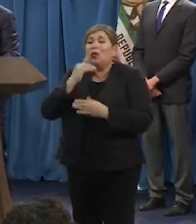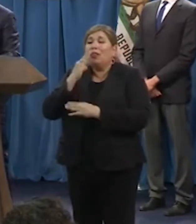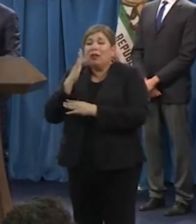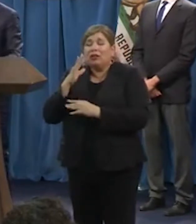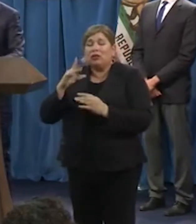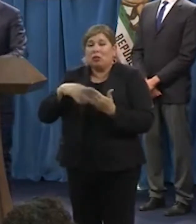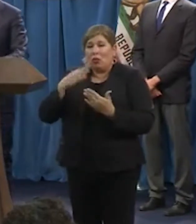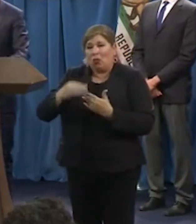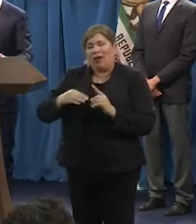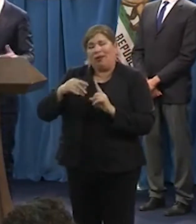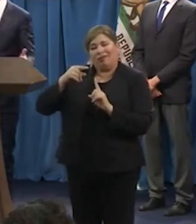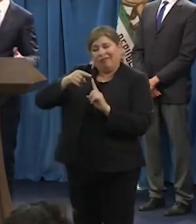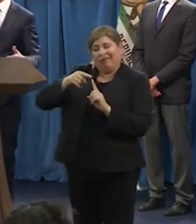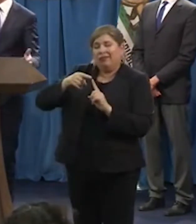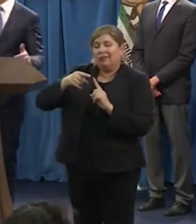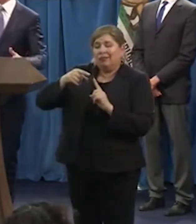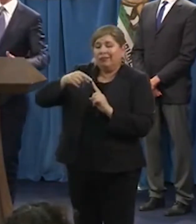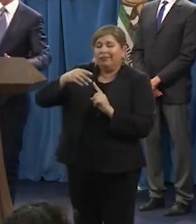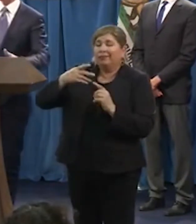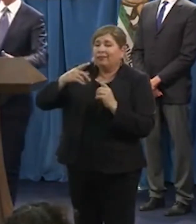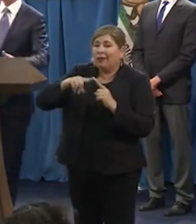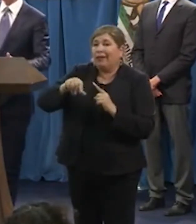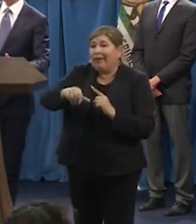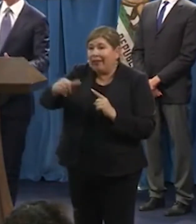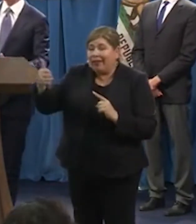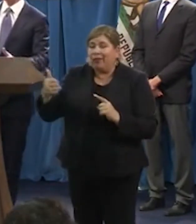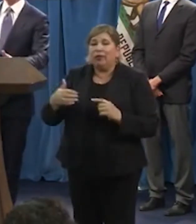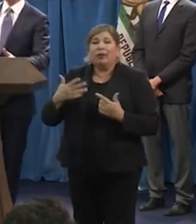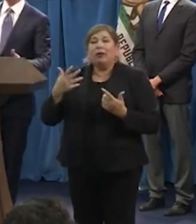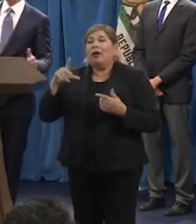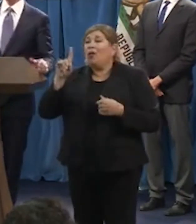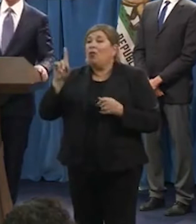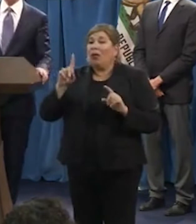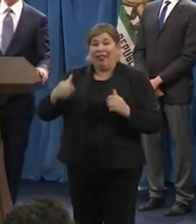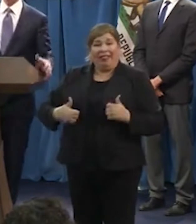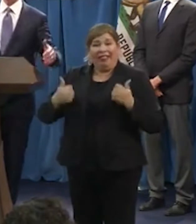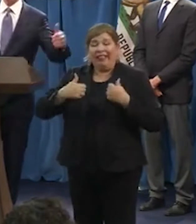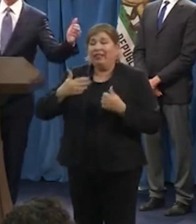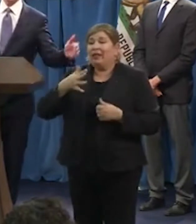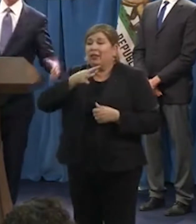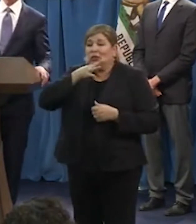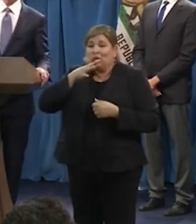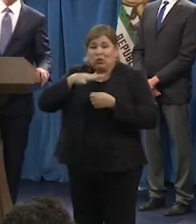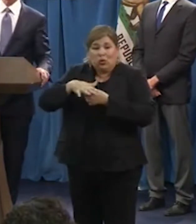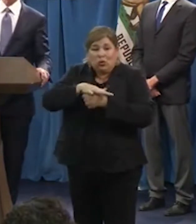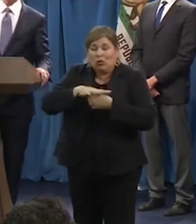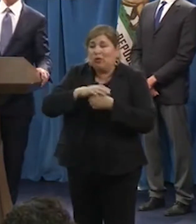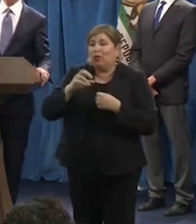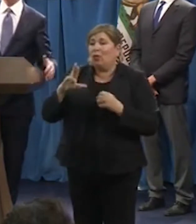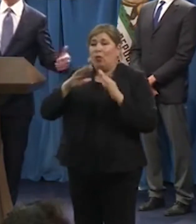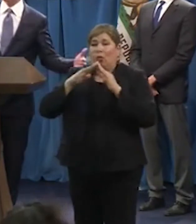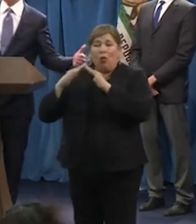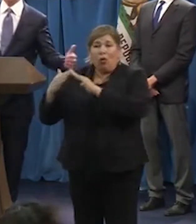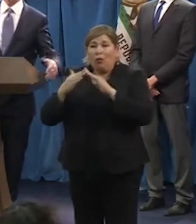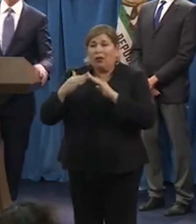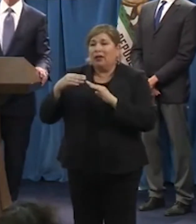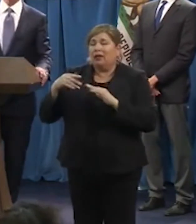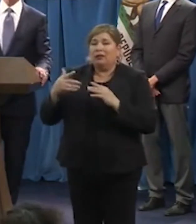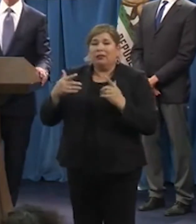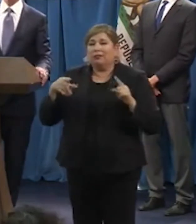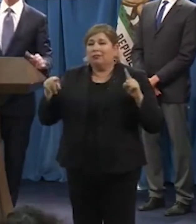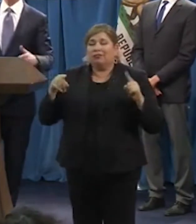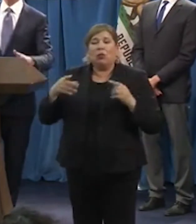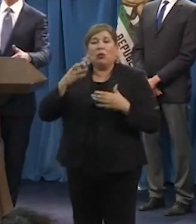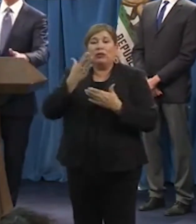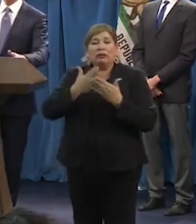of view, and obviously geographic concerns, rural versus urban, dense versus communities that don't have